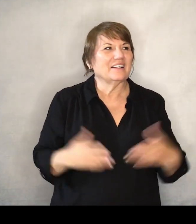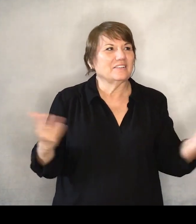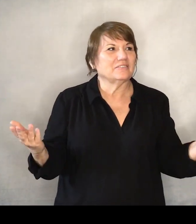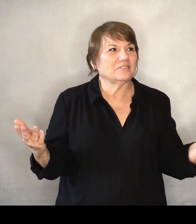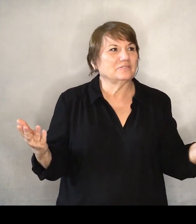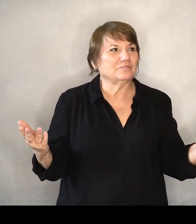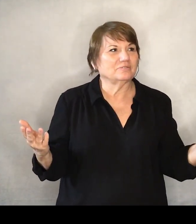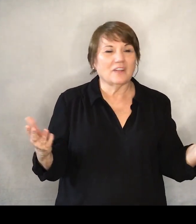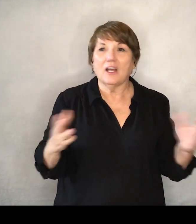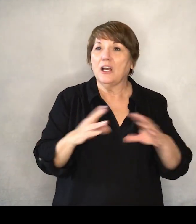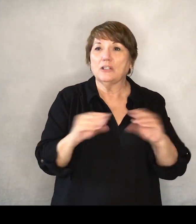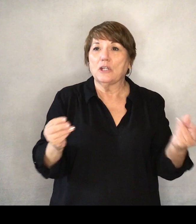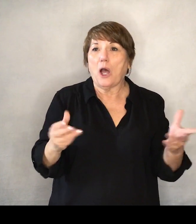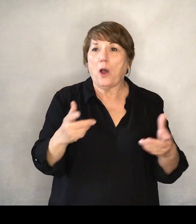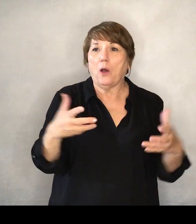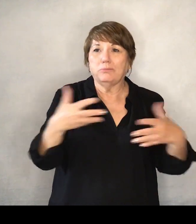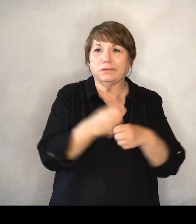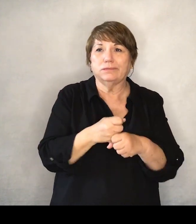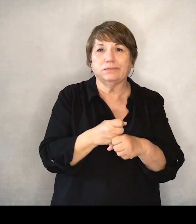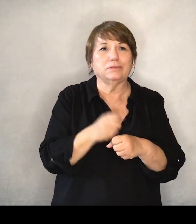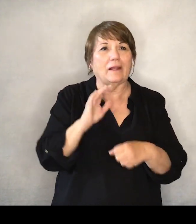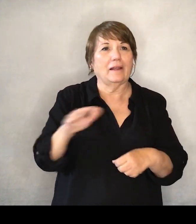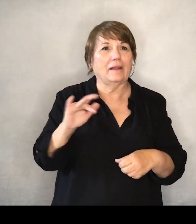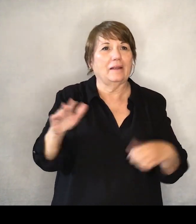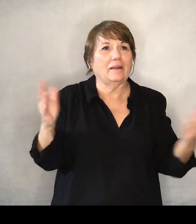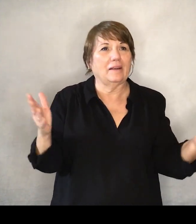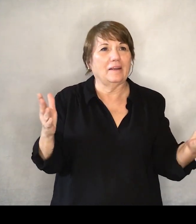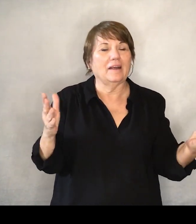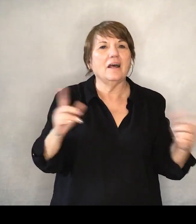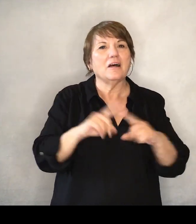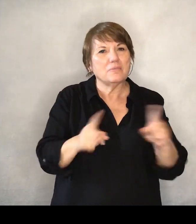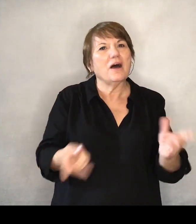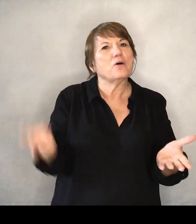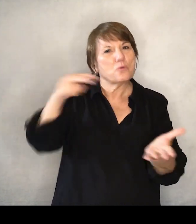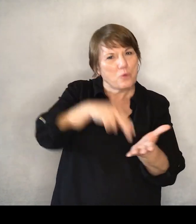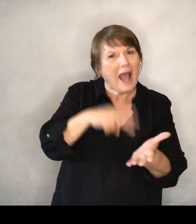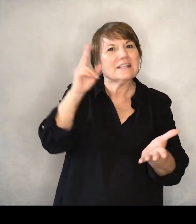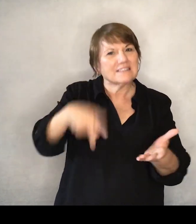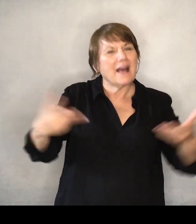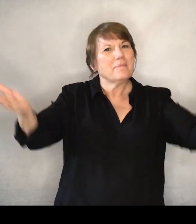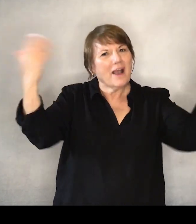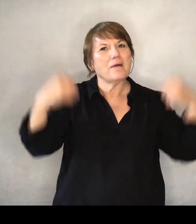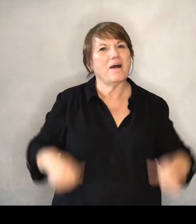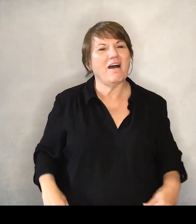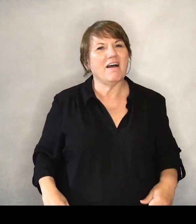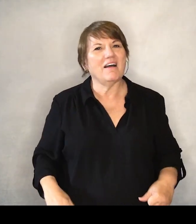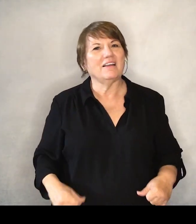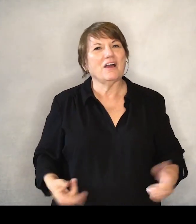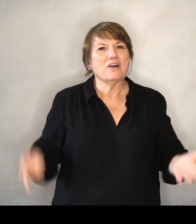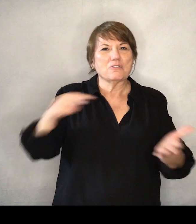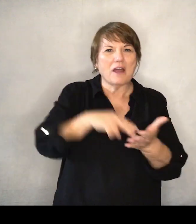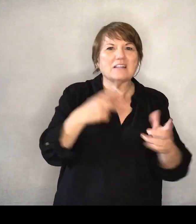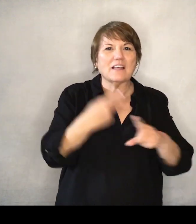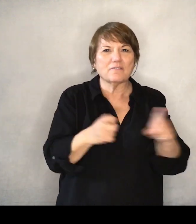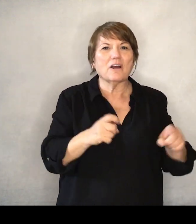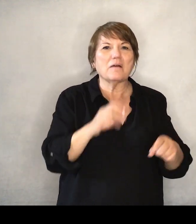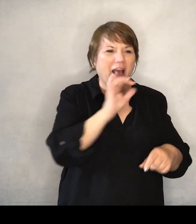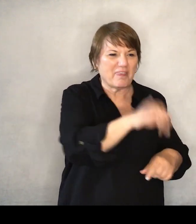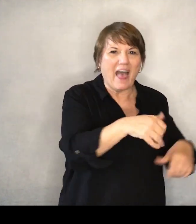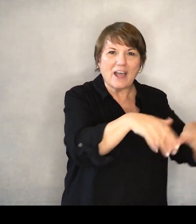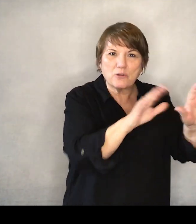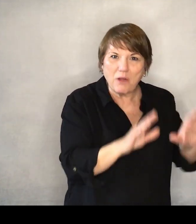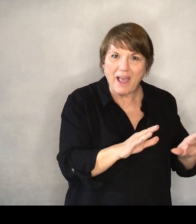Text acronyms. What else can I say? Rise up. Rise up out of that grave,